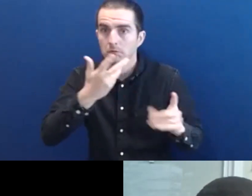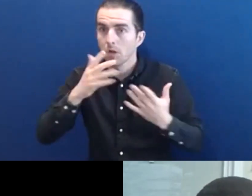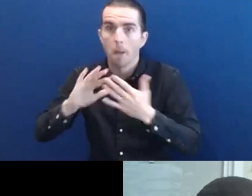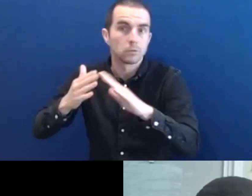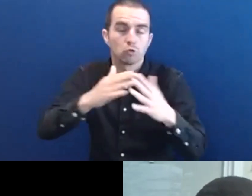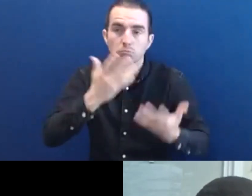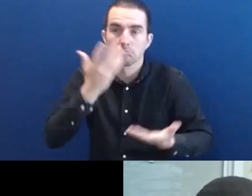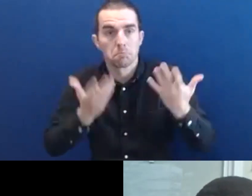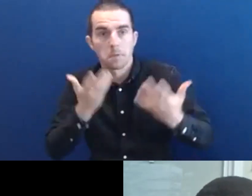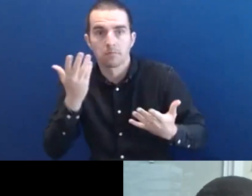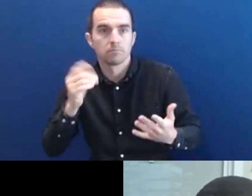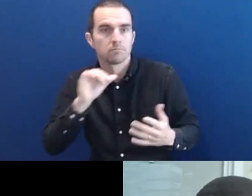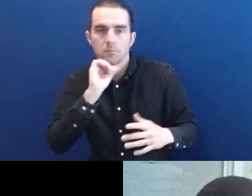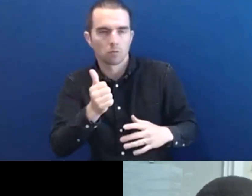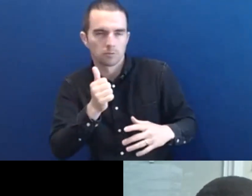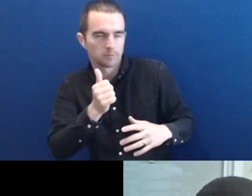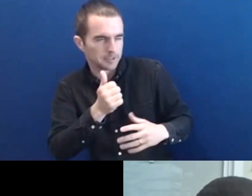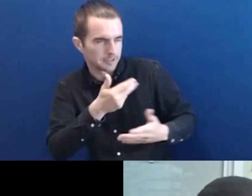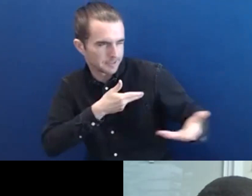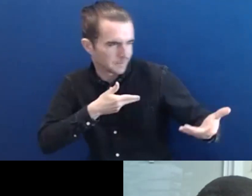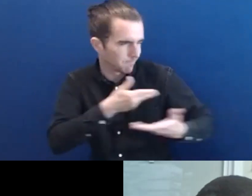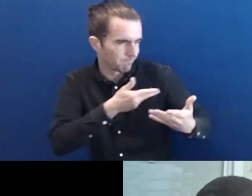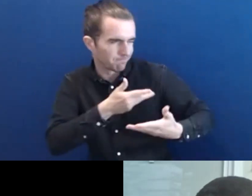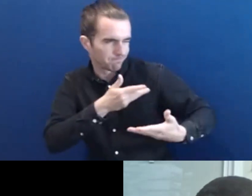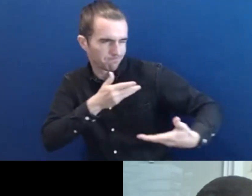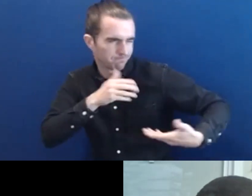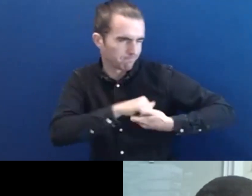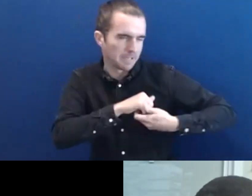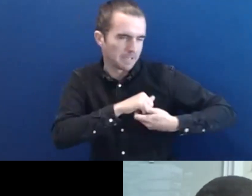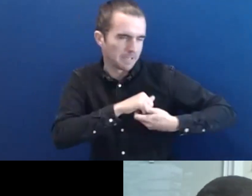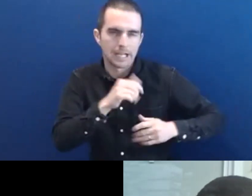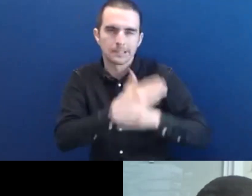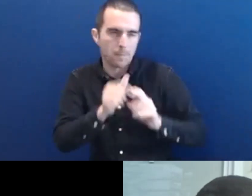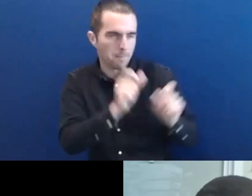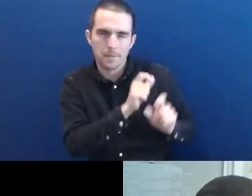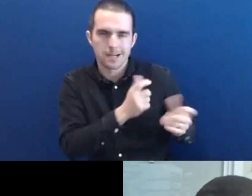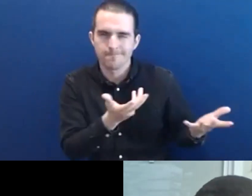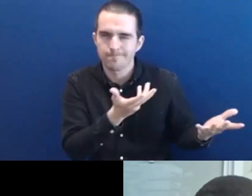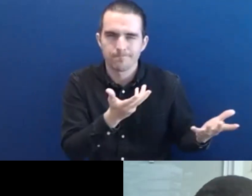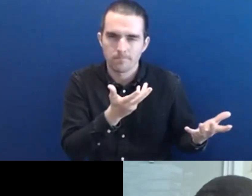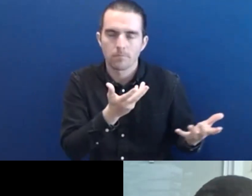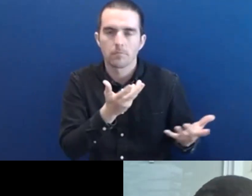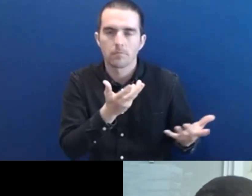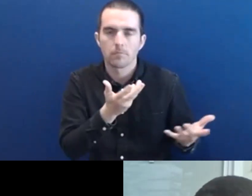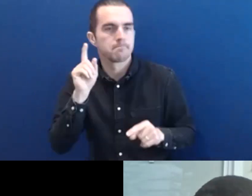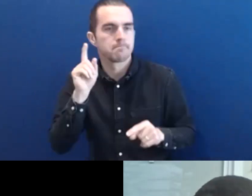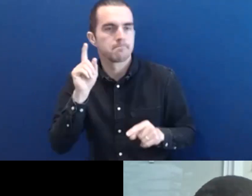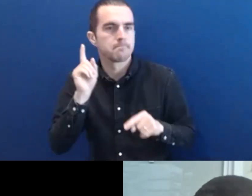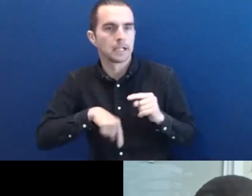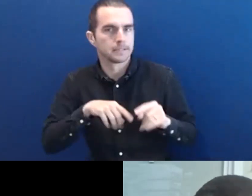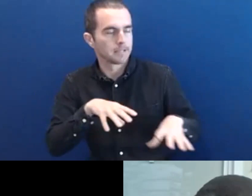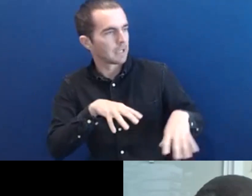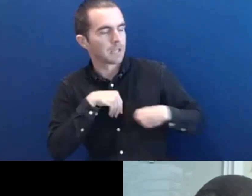accept social disabilities even in social gathering. Yes, these are some of the things